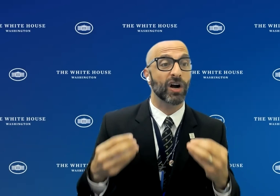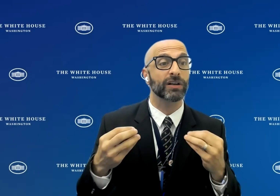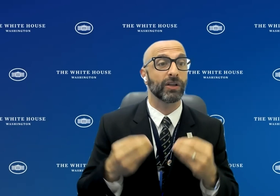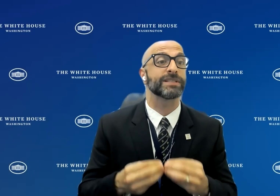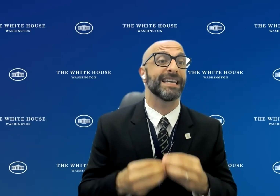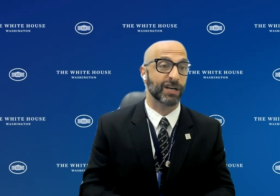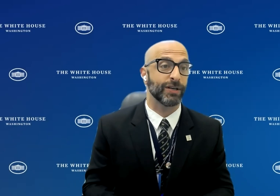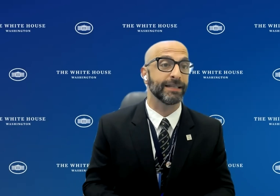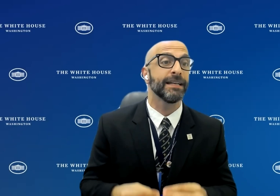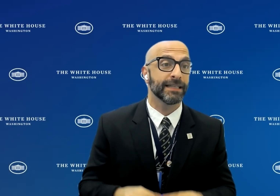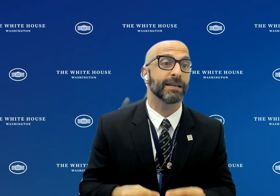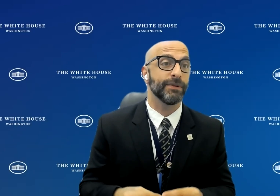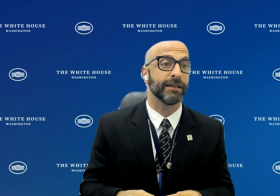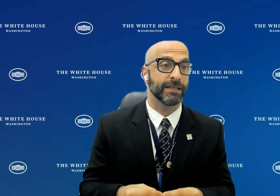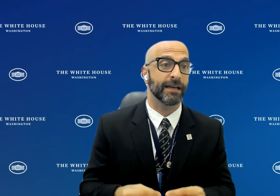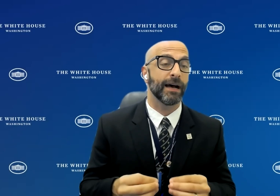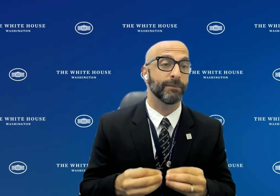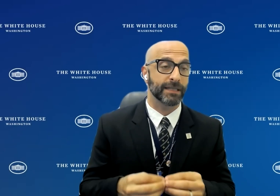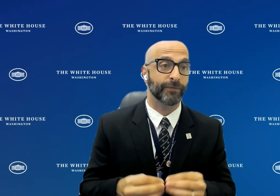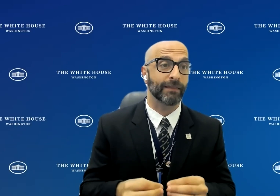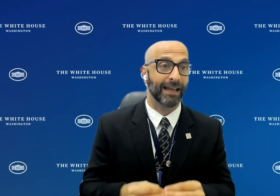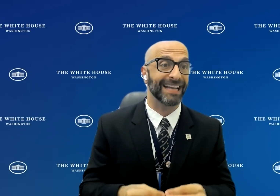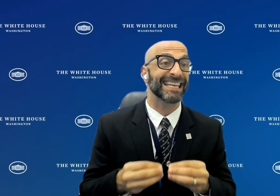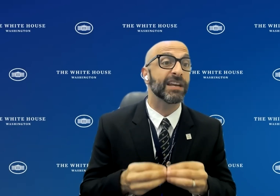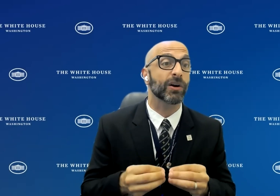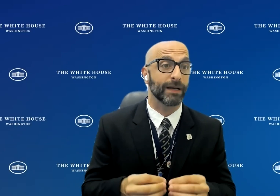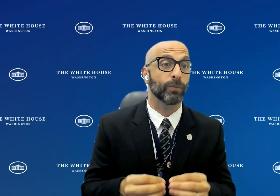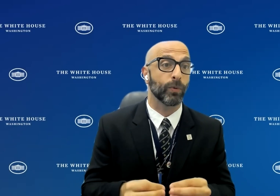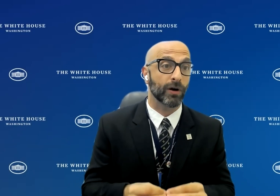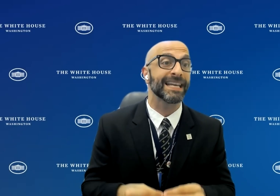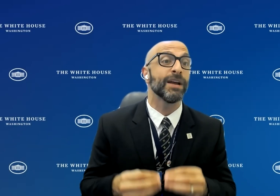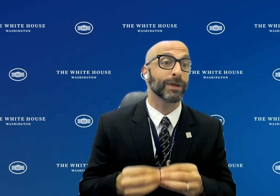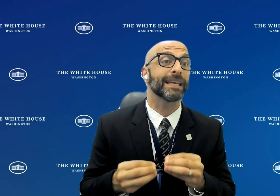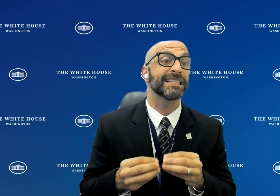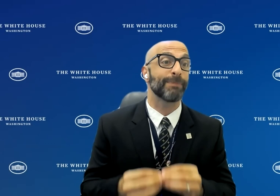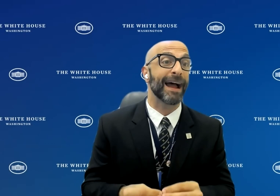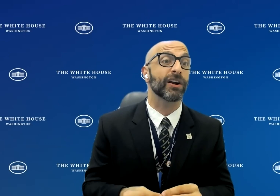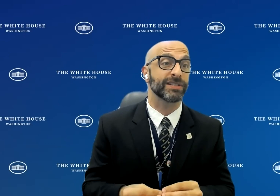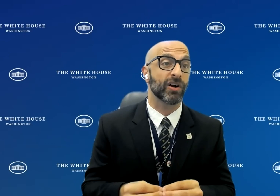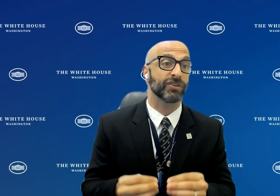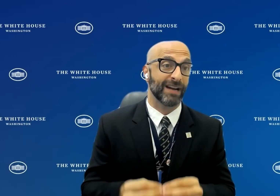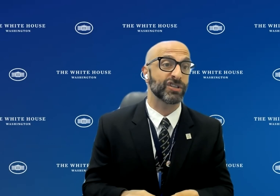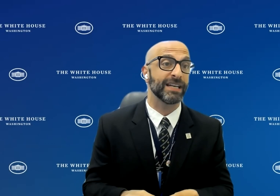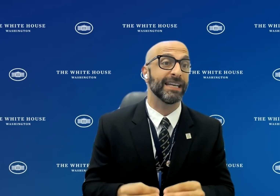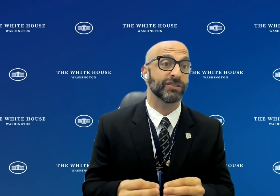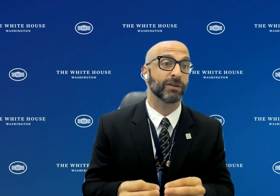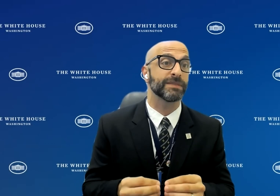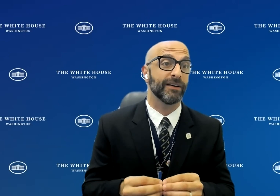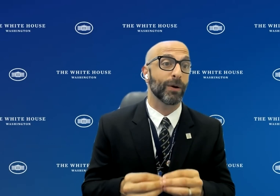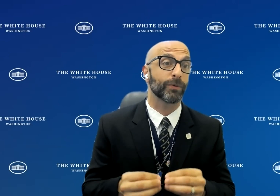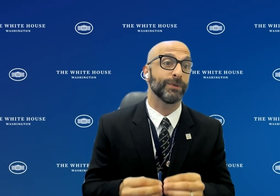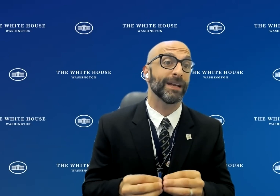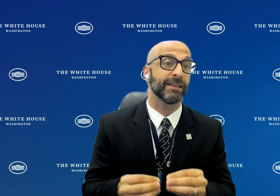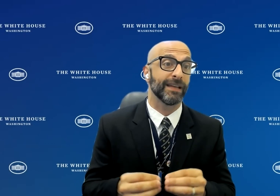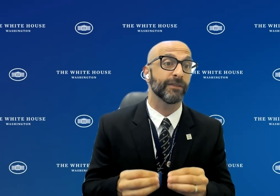are informative, and our close connection to the front line to hear what works really inspires our direction